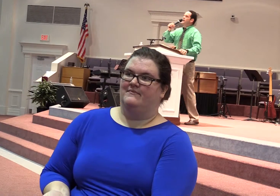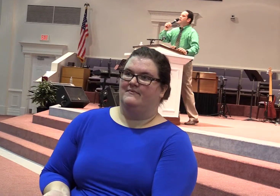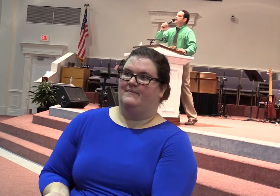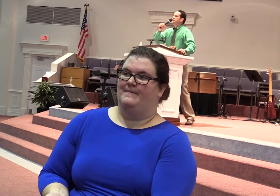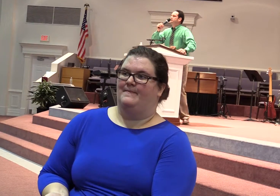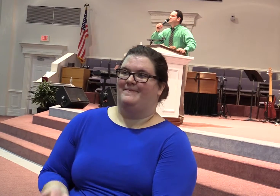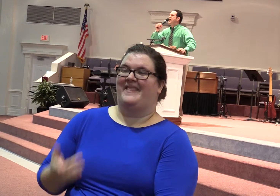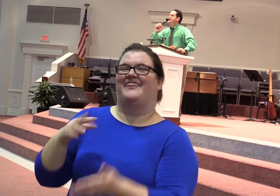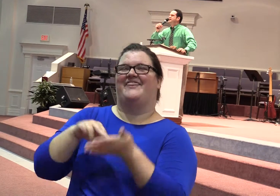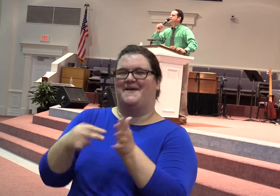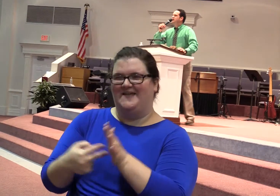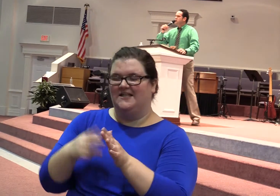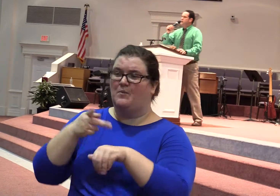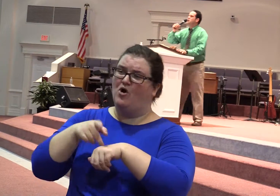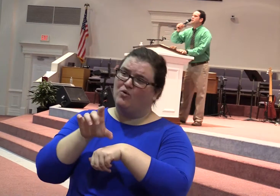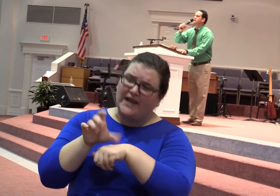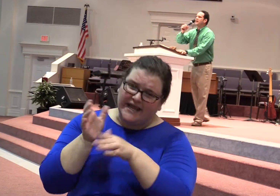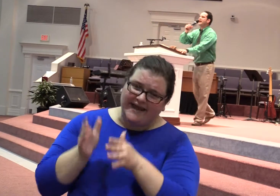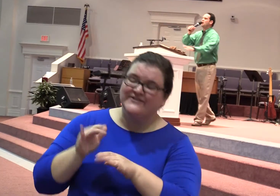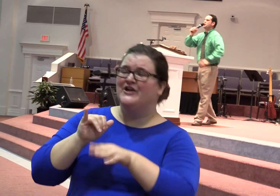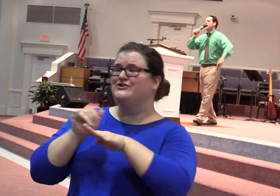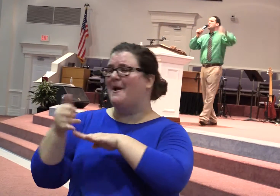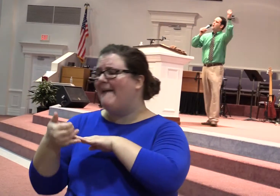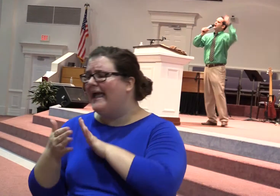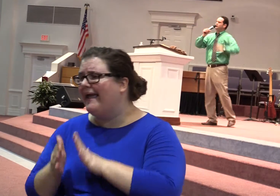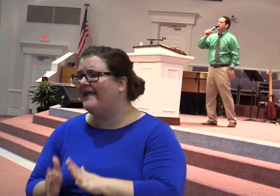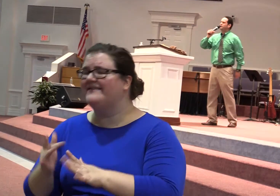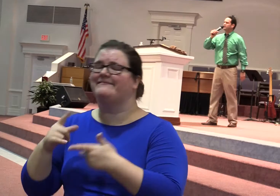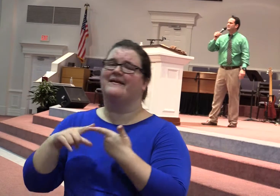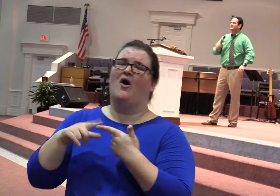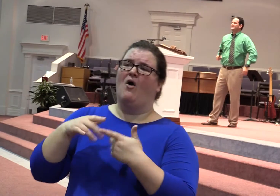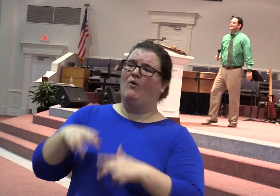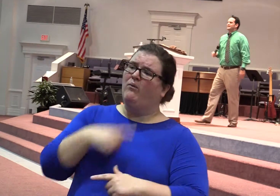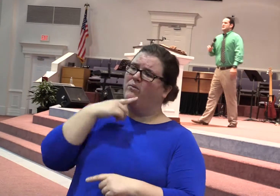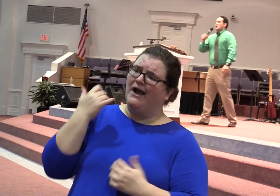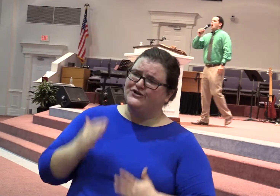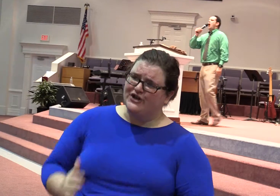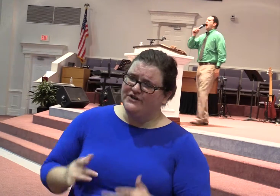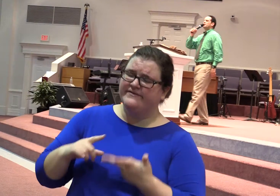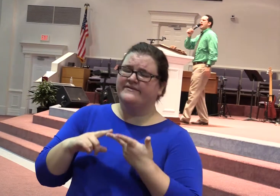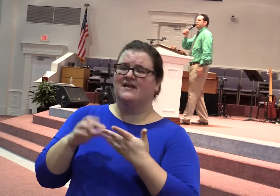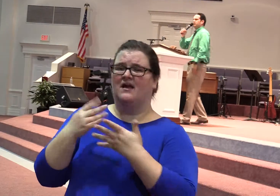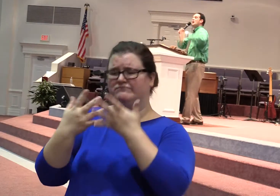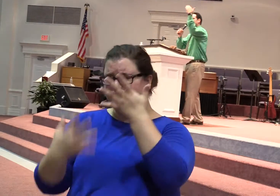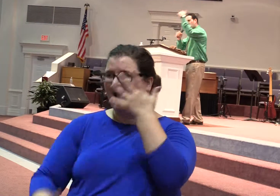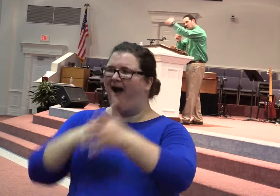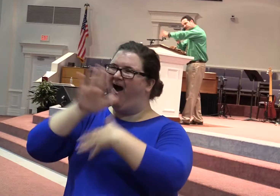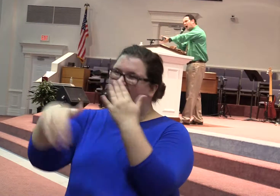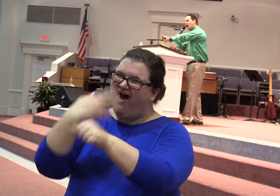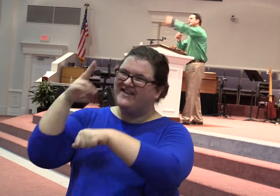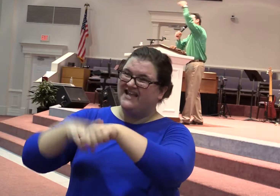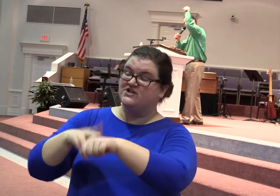Right. Puerto Ricans, Jamaicans, Cubans, hallelujah, Russians, all nations. But you're